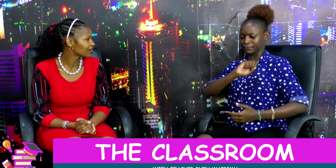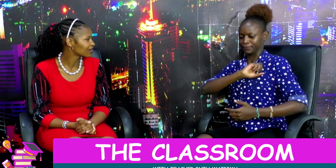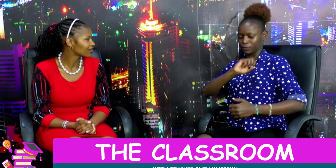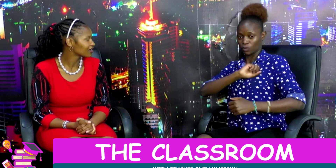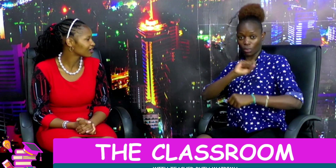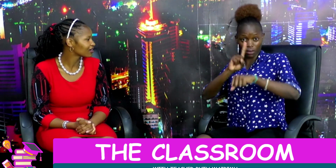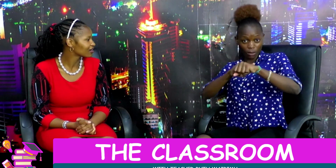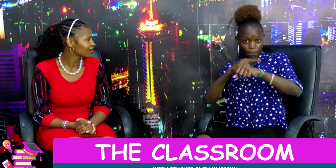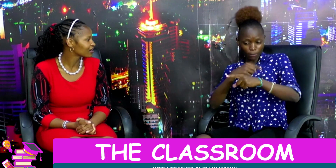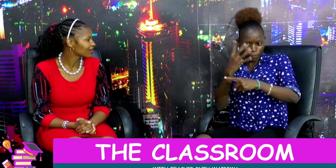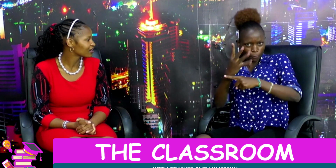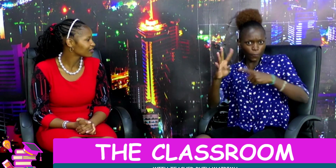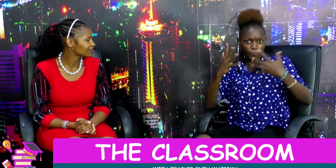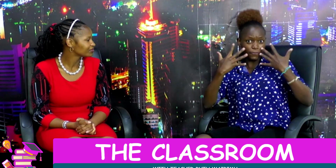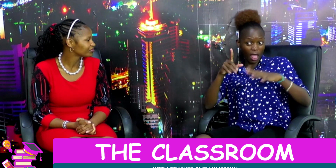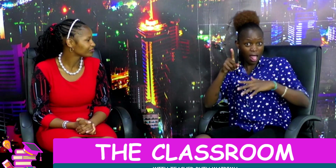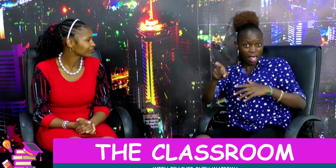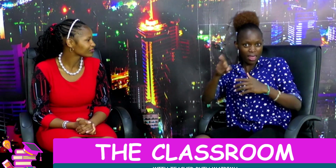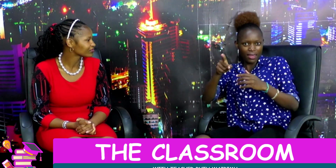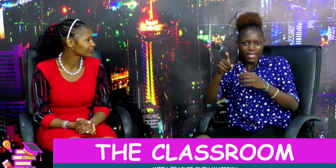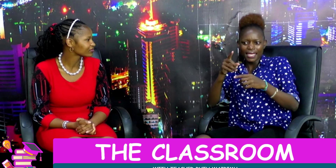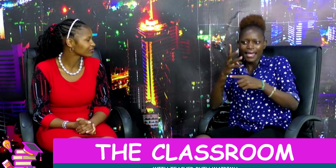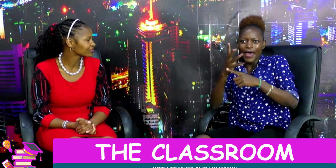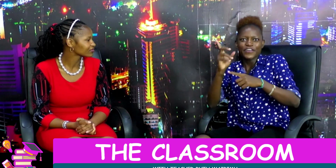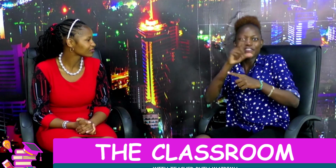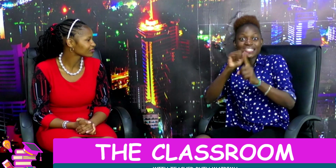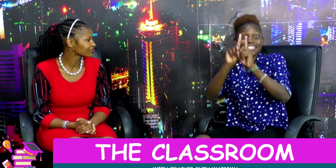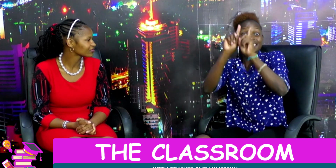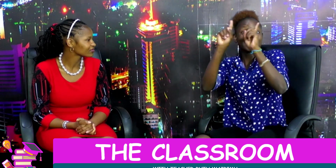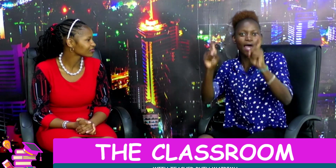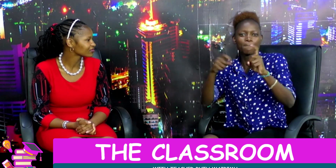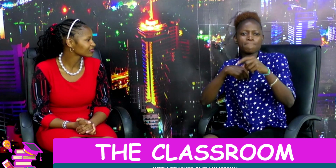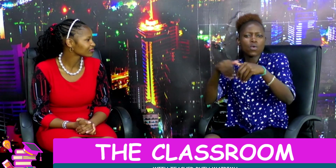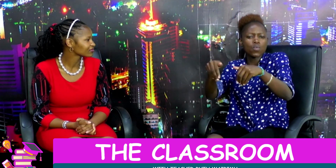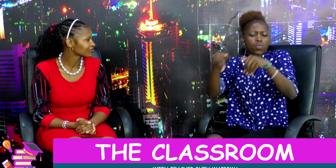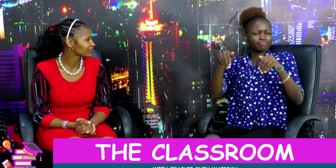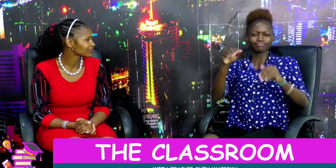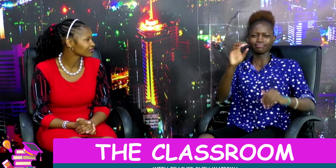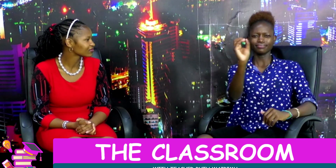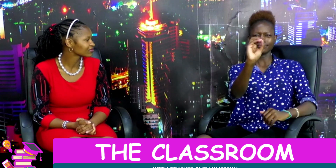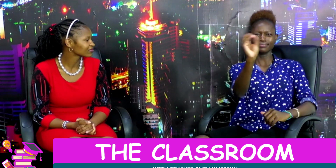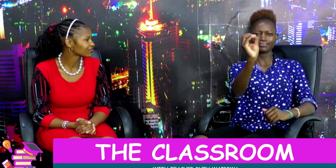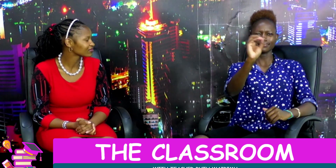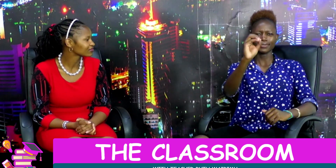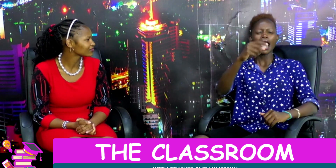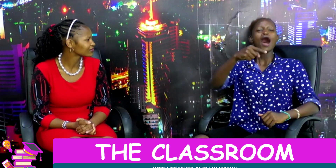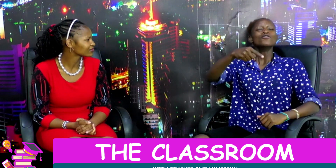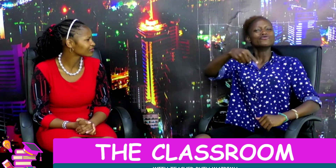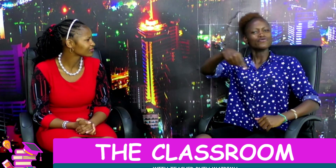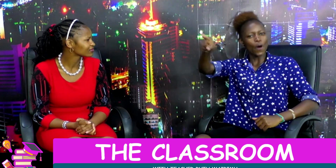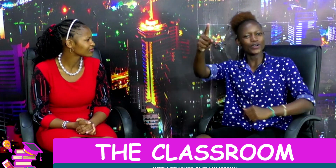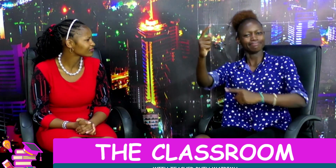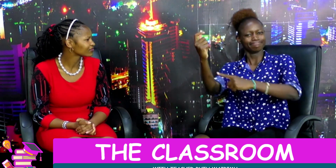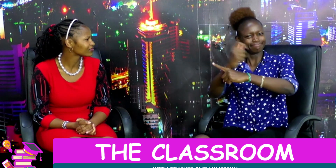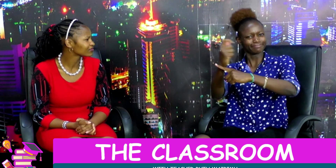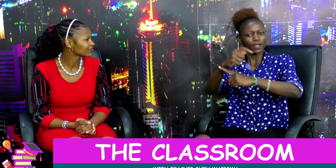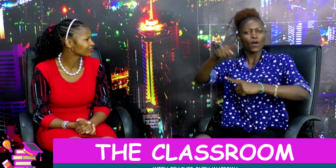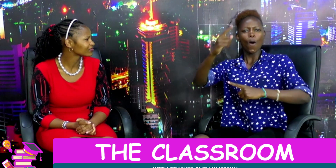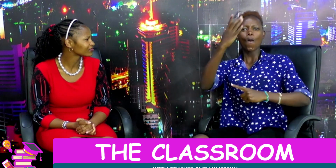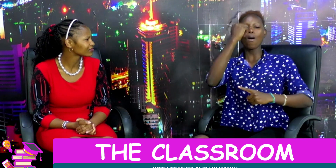basketball. So I was disappointed, but at the same time I had to accept the situation. So after